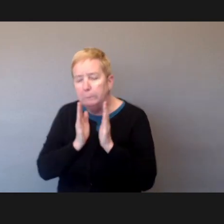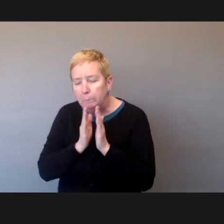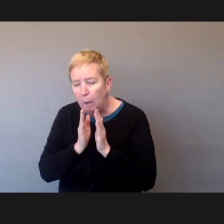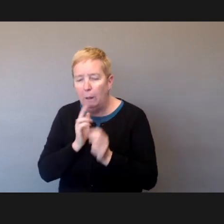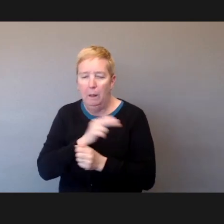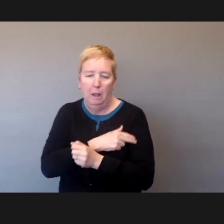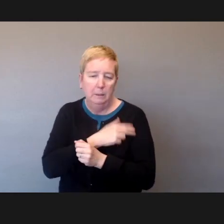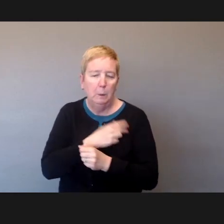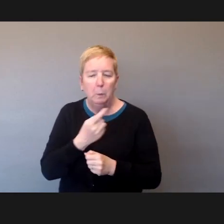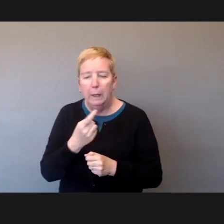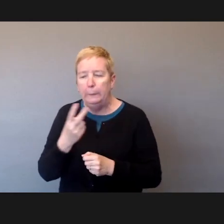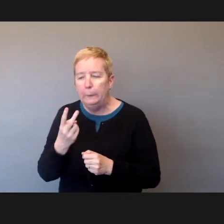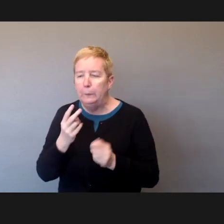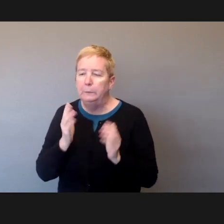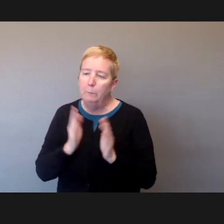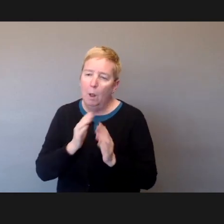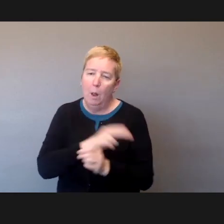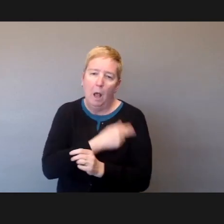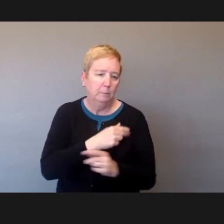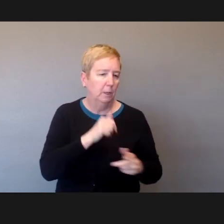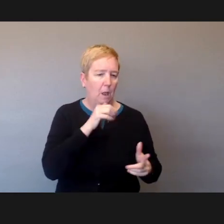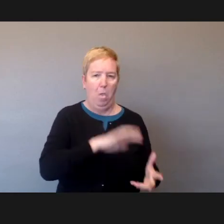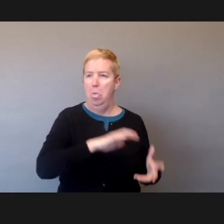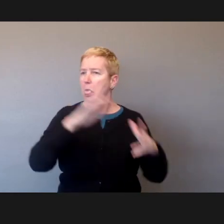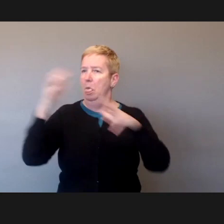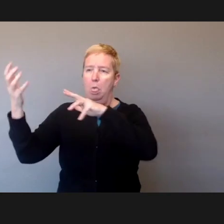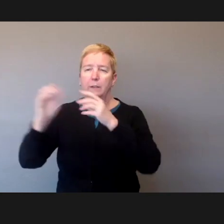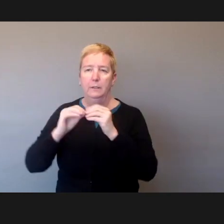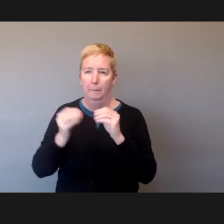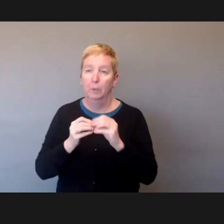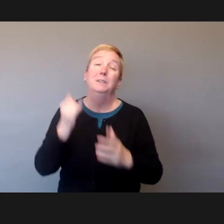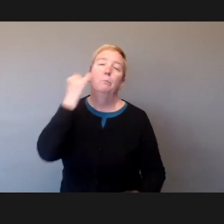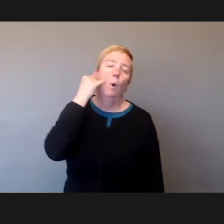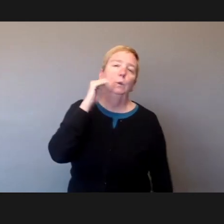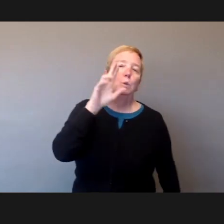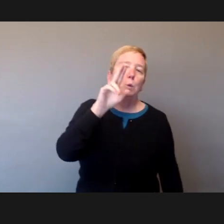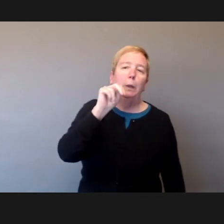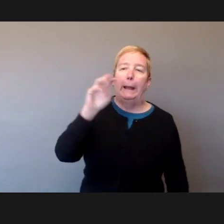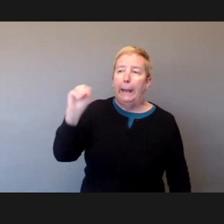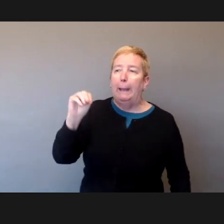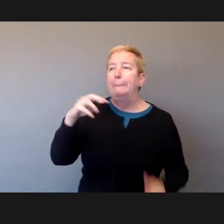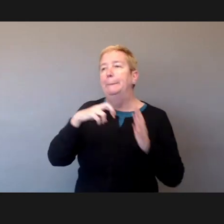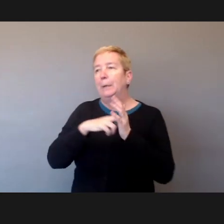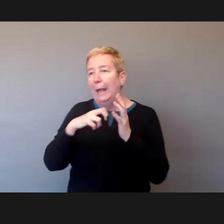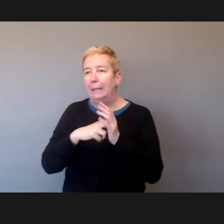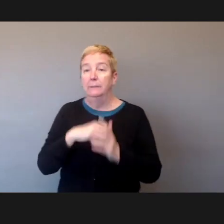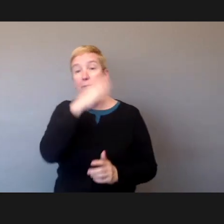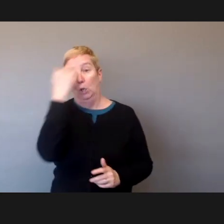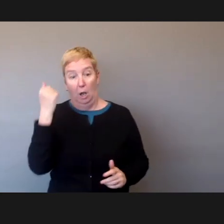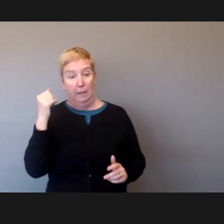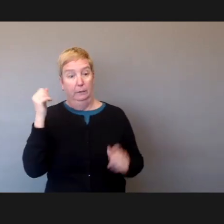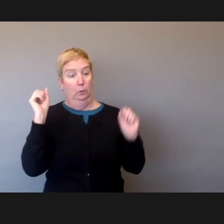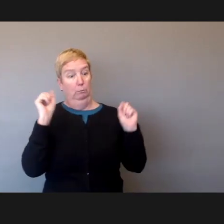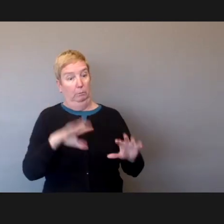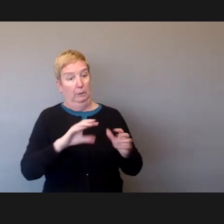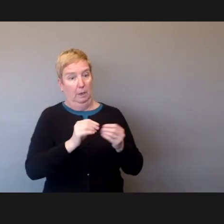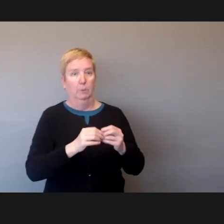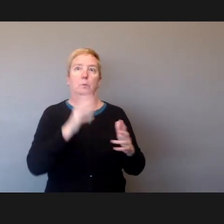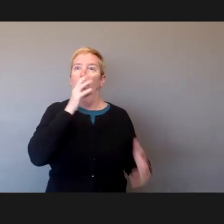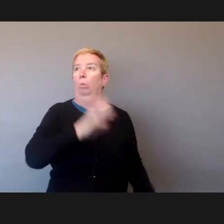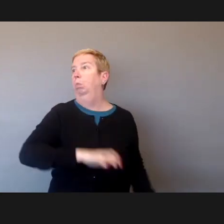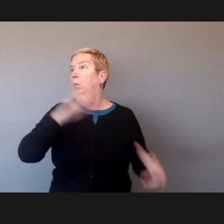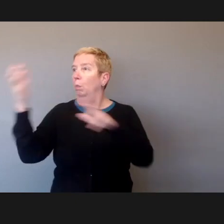So it doesn't skew the data like it would if, the university level is St. Vincent all didn't submit. They always